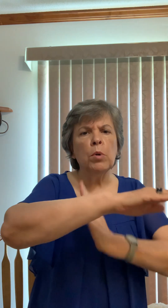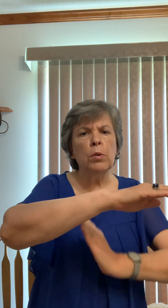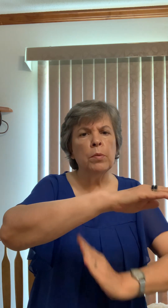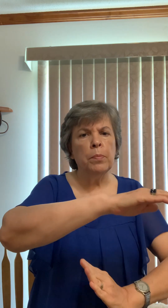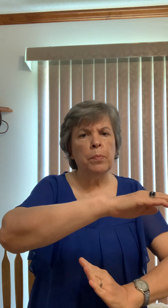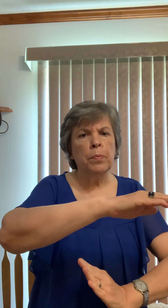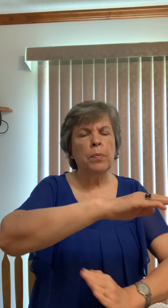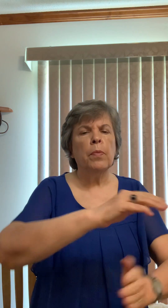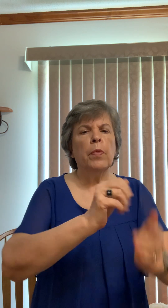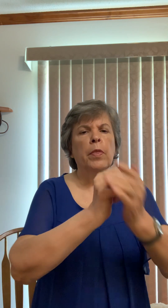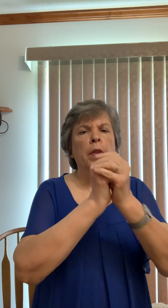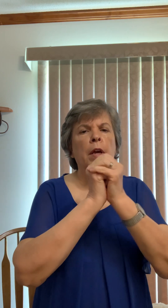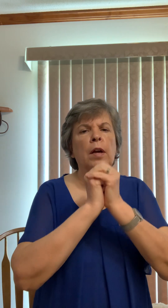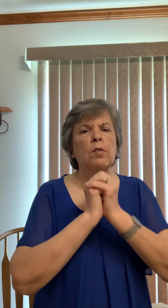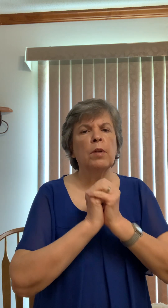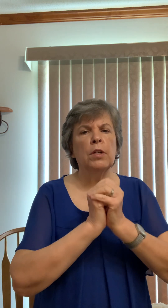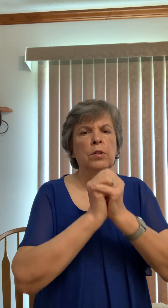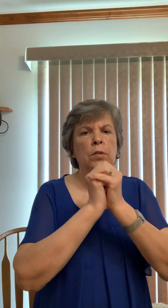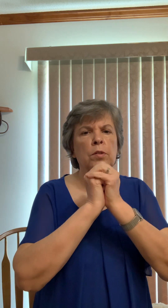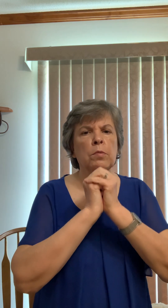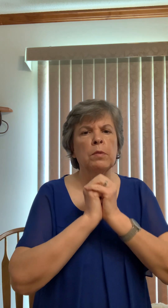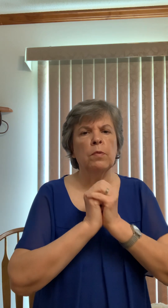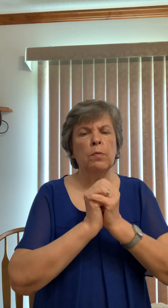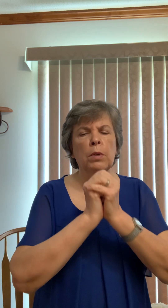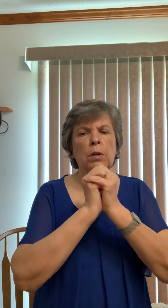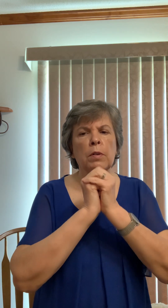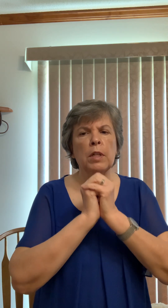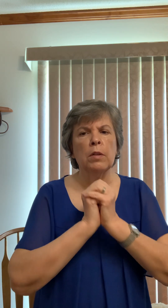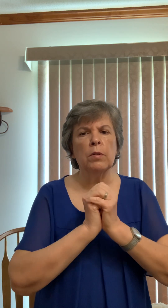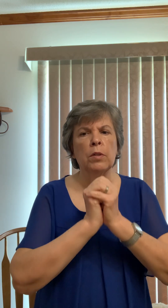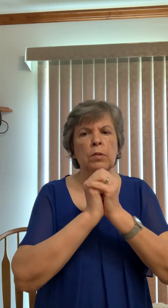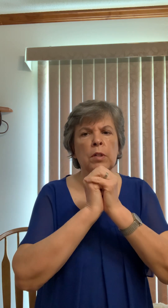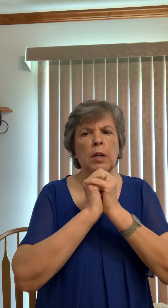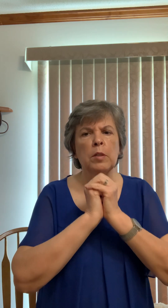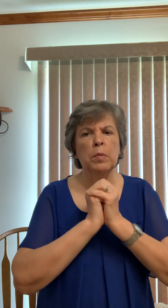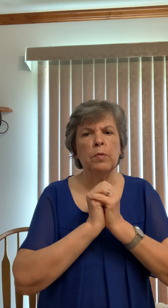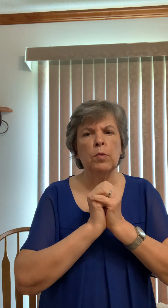humble adoration. So we'd already learned those signs before.